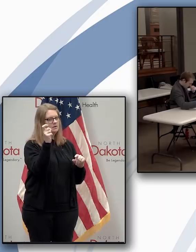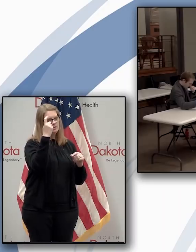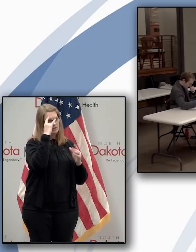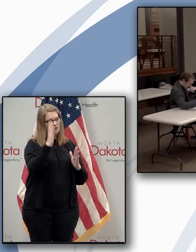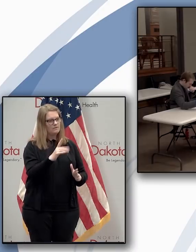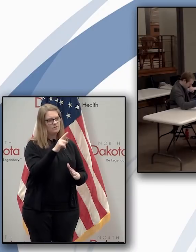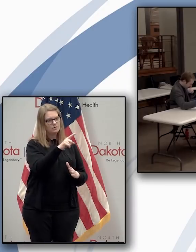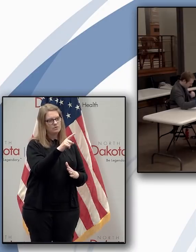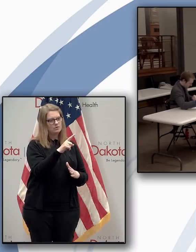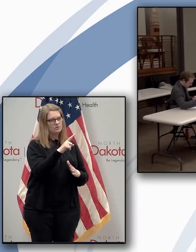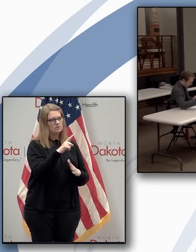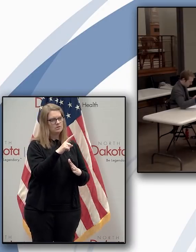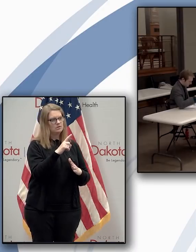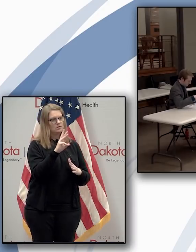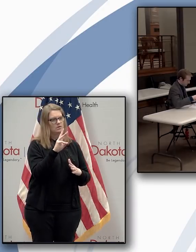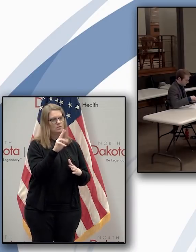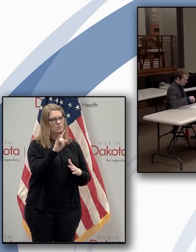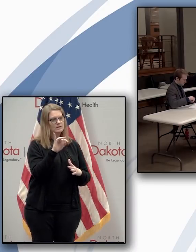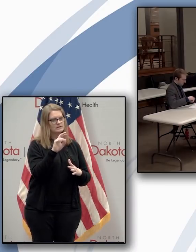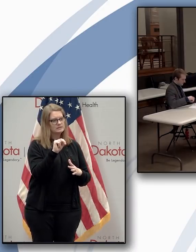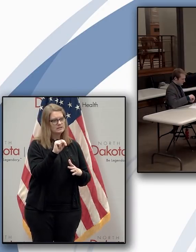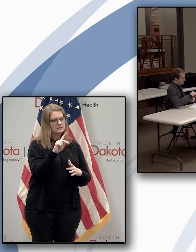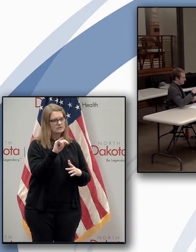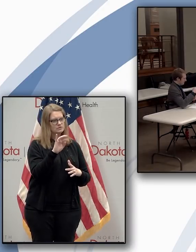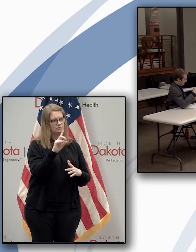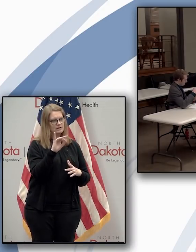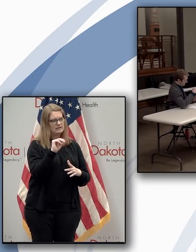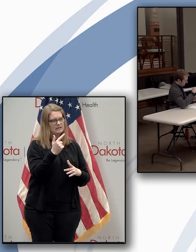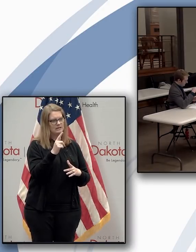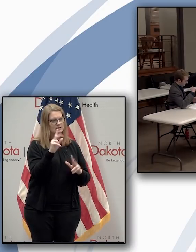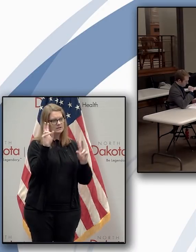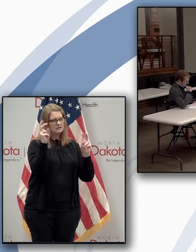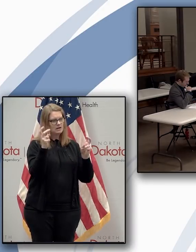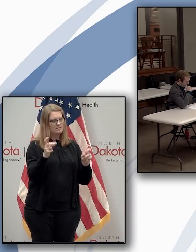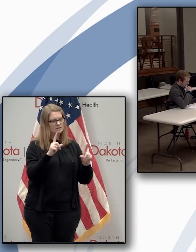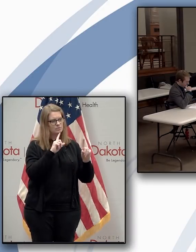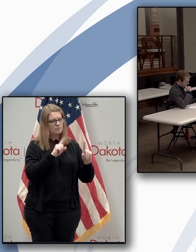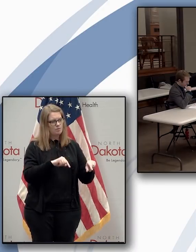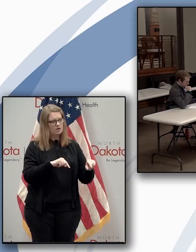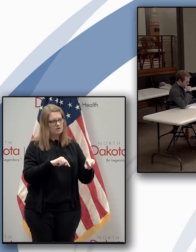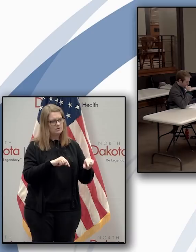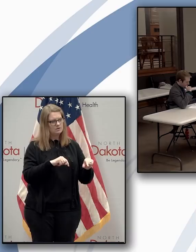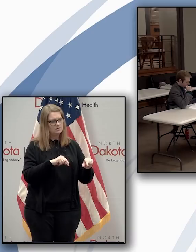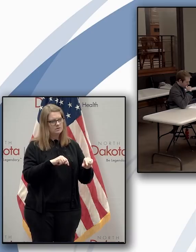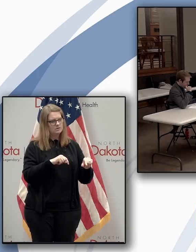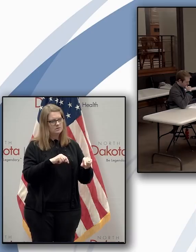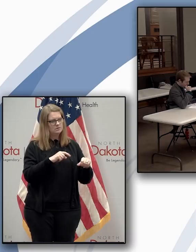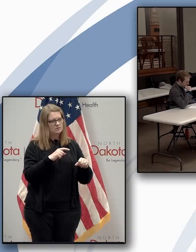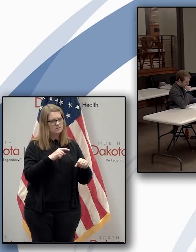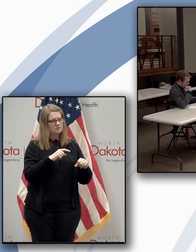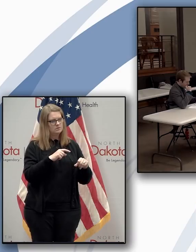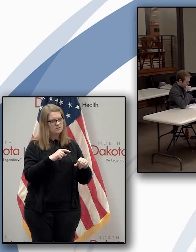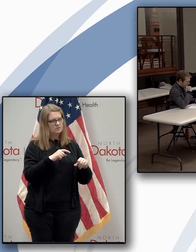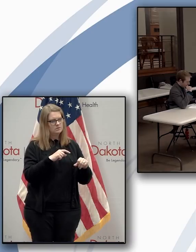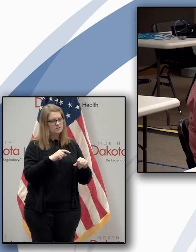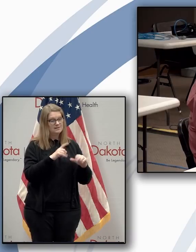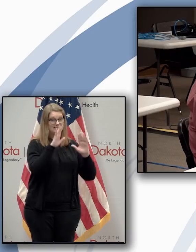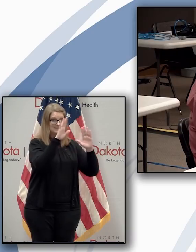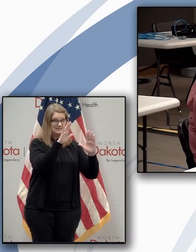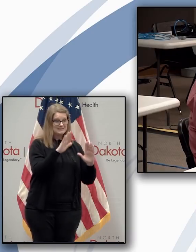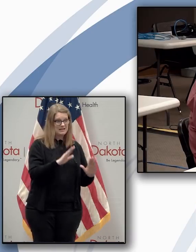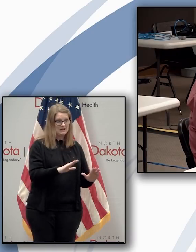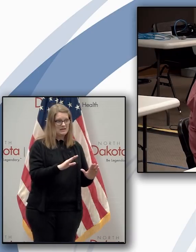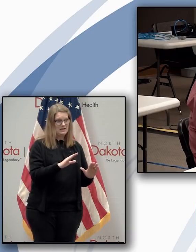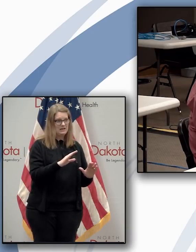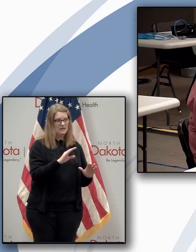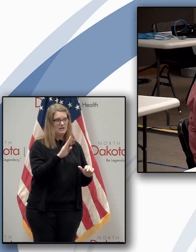Governor, within the hour, Williston Trending Topics has reported that 2 of the tests that you took on Sunday